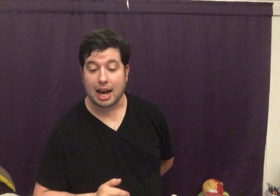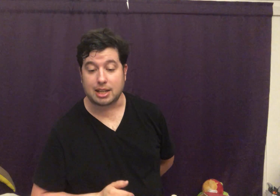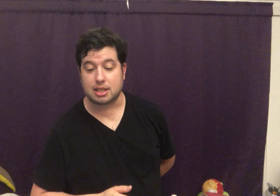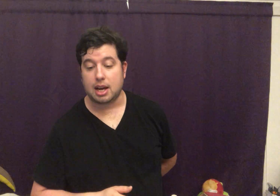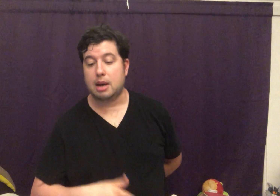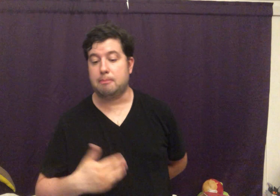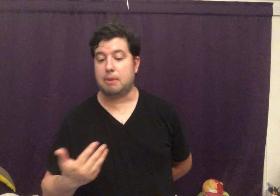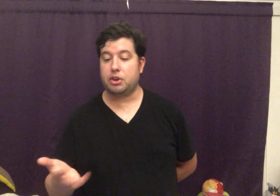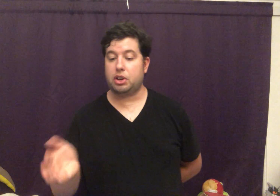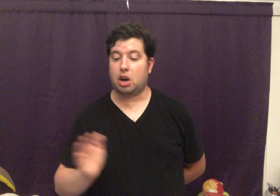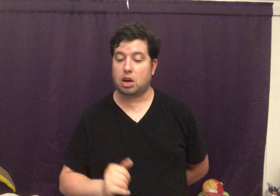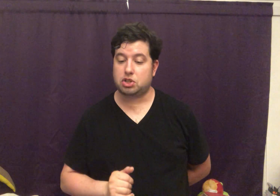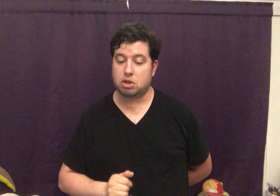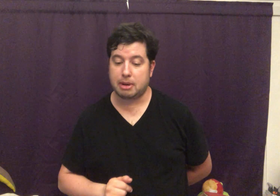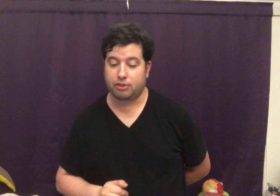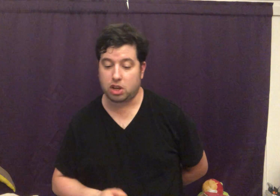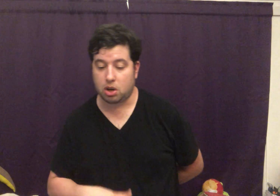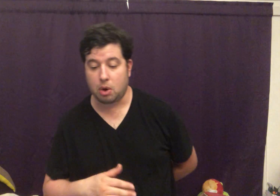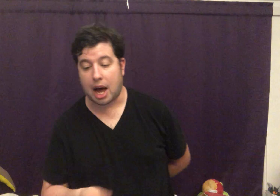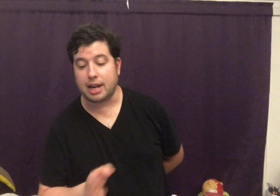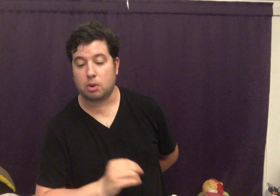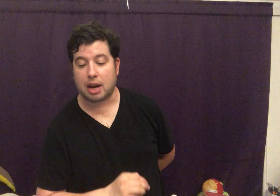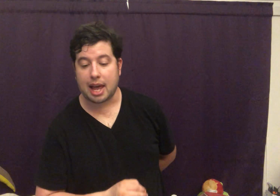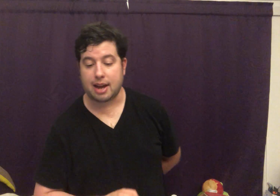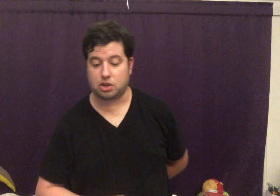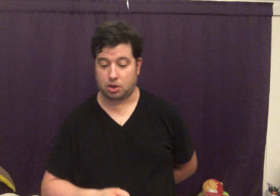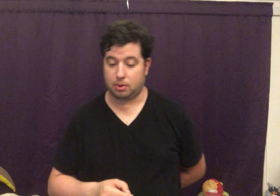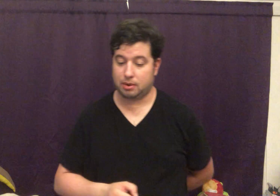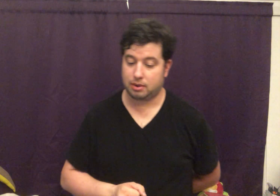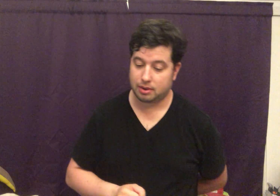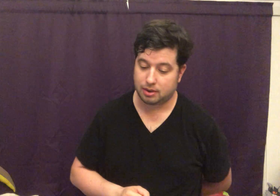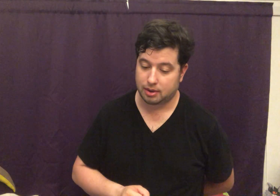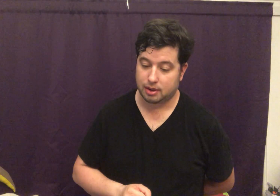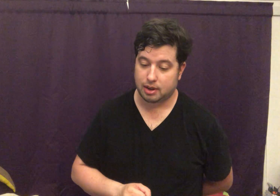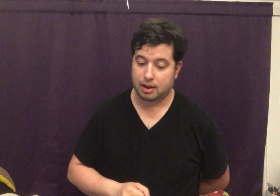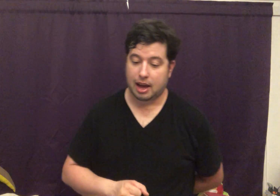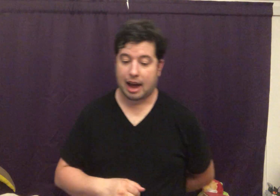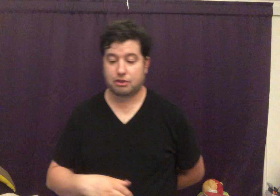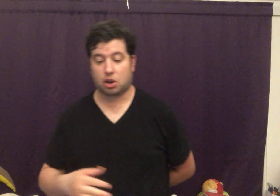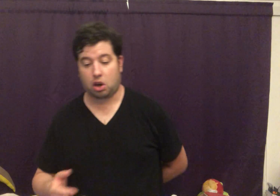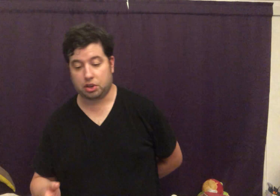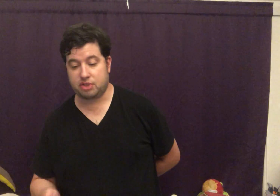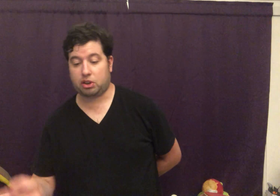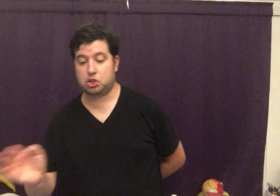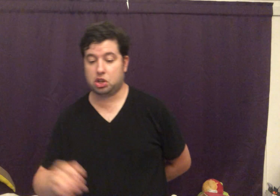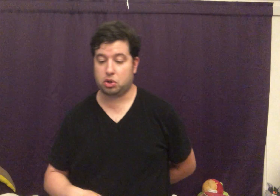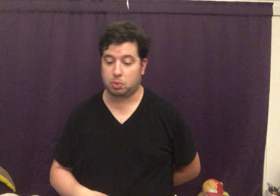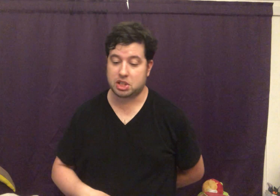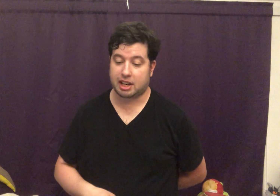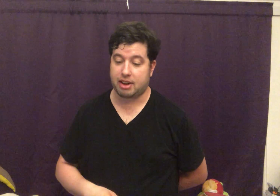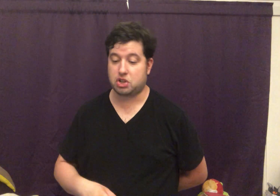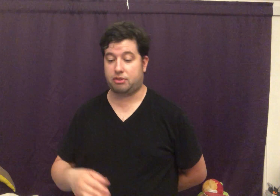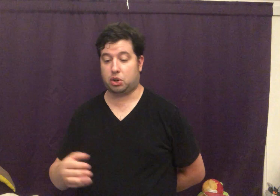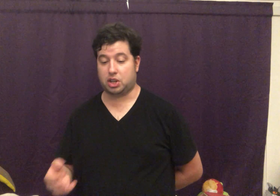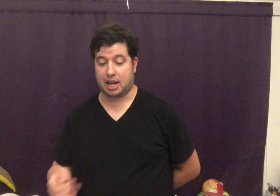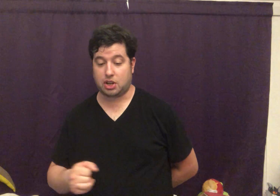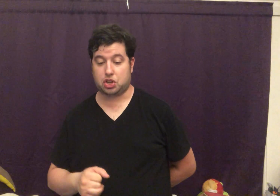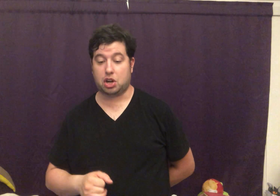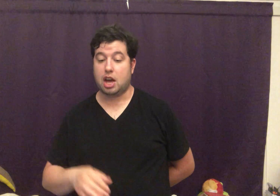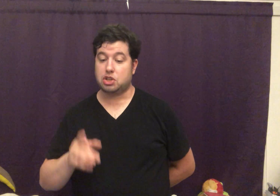kind. Mother, your heart's too big for you. I knew what I had to do. After all, difficult children will take advantage of your good nature, so